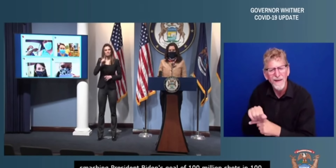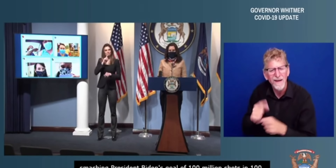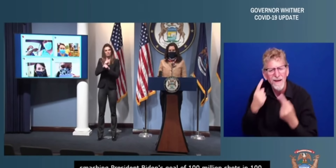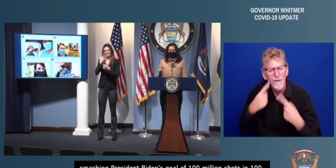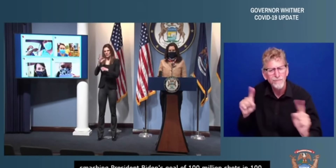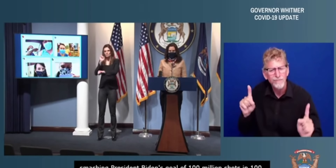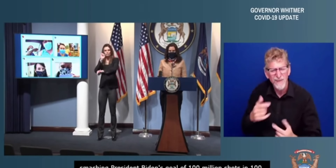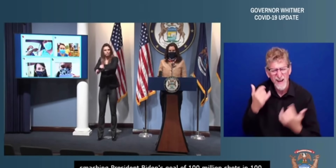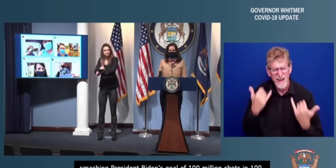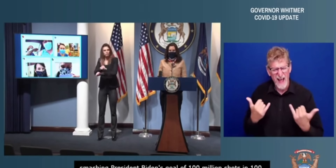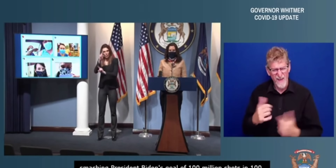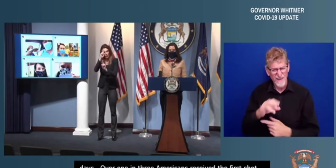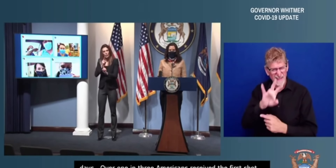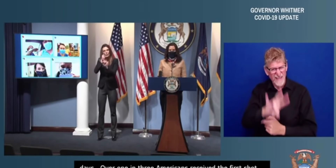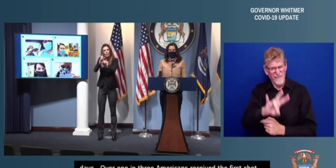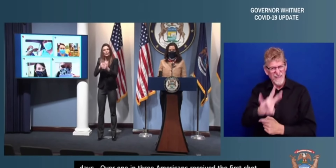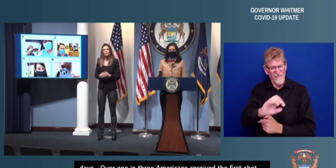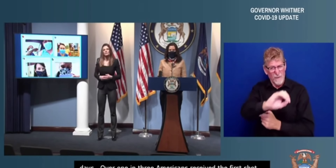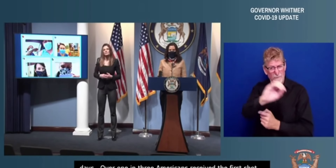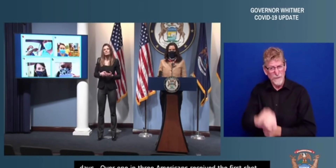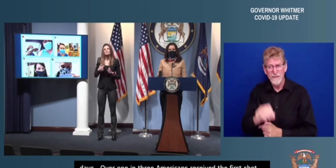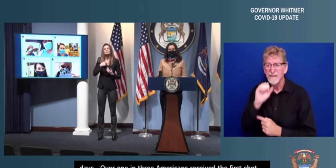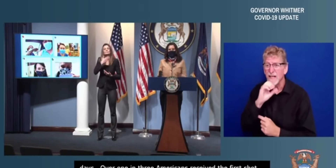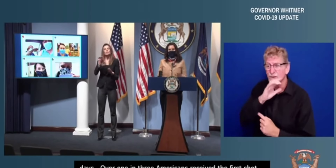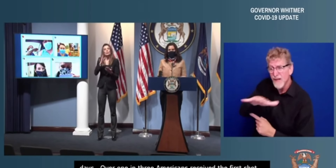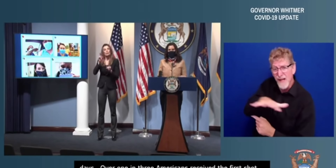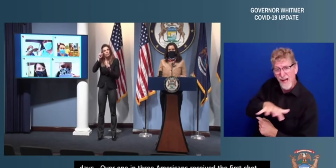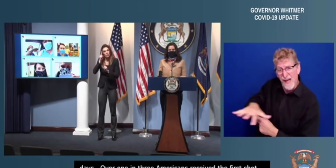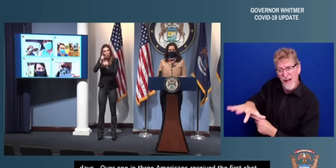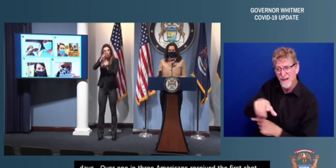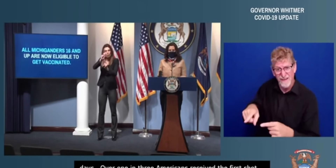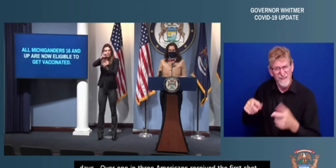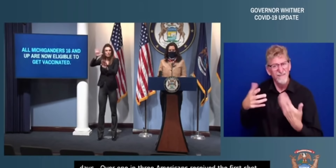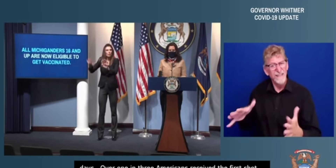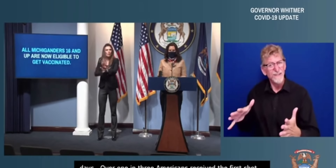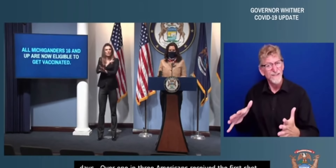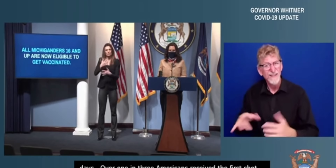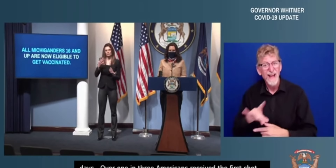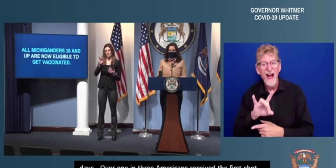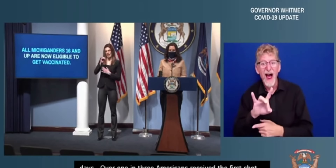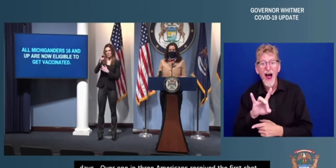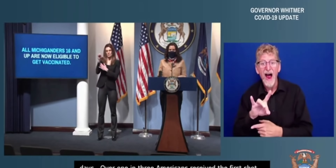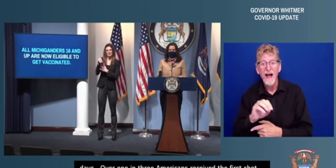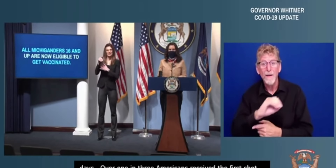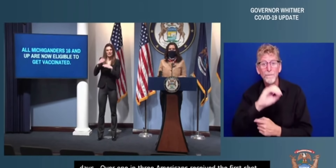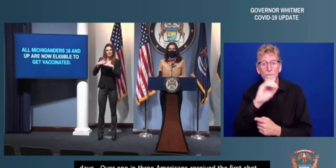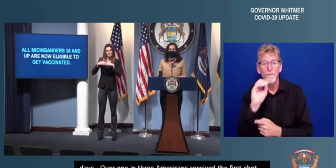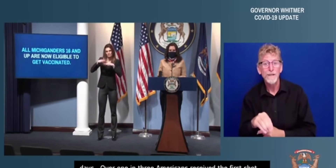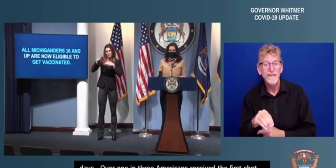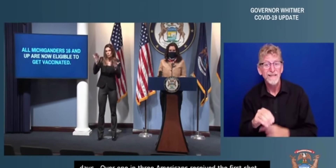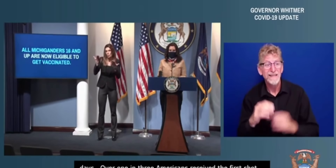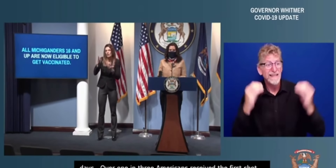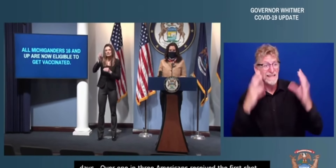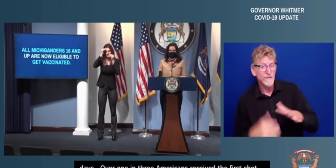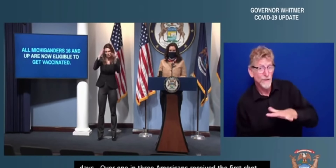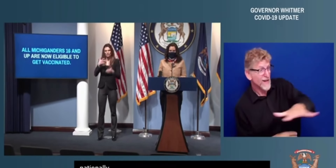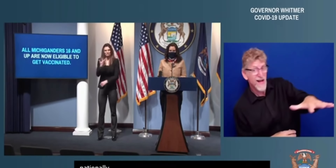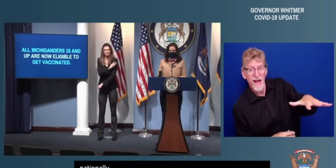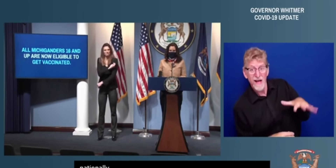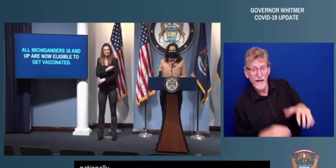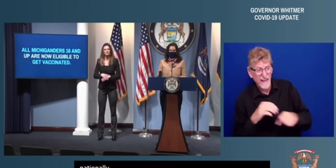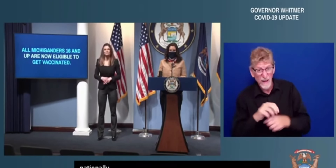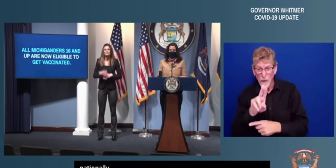over 80% of teachers nationally. All Michiganders 16 and up are now eligible to